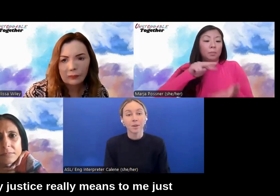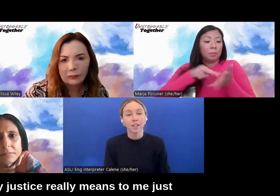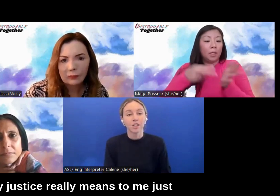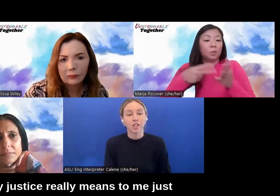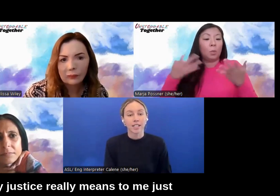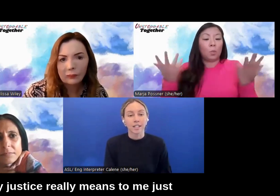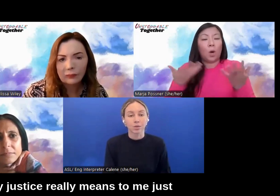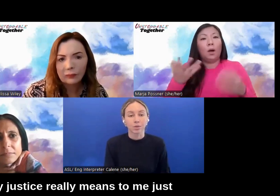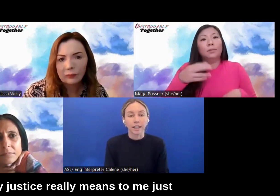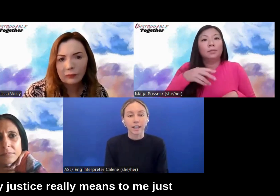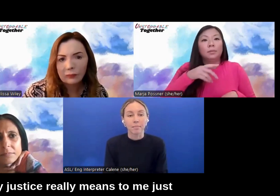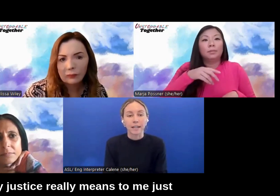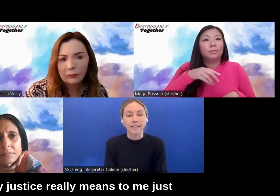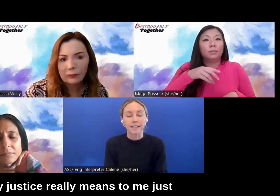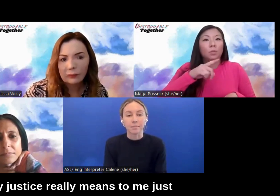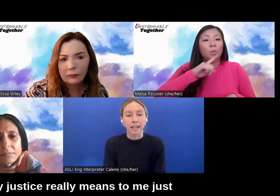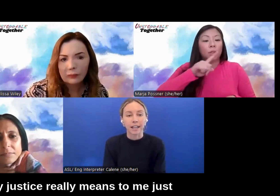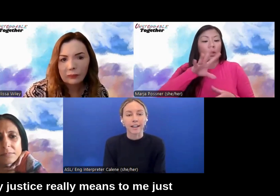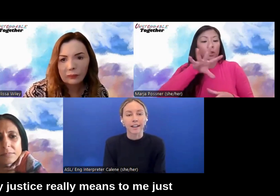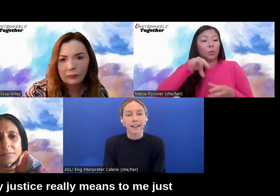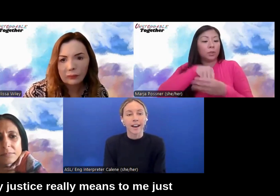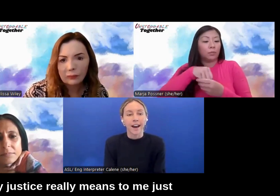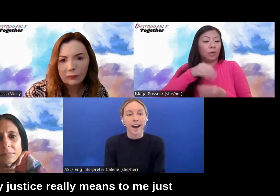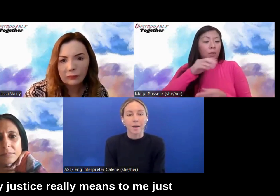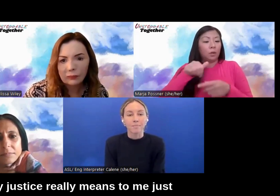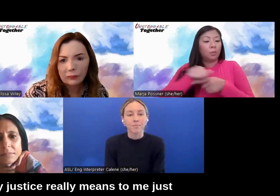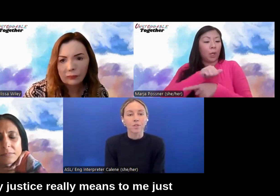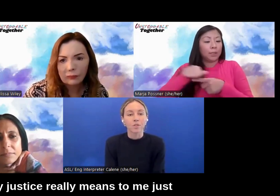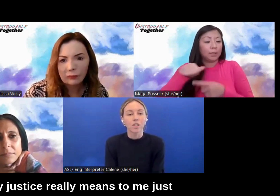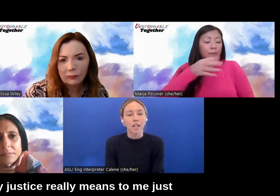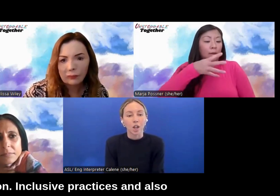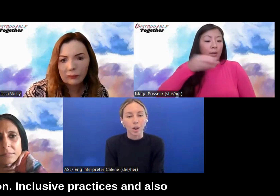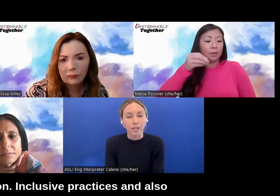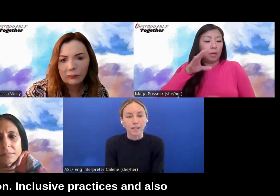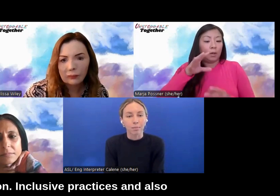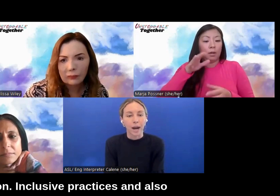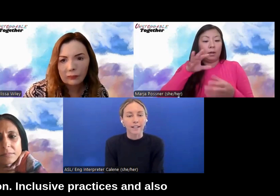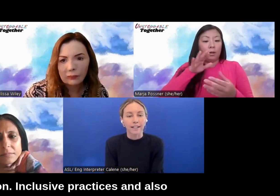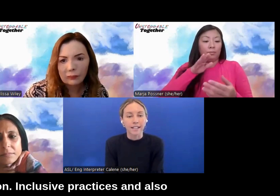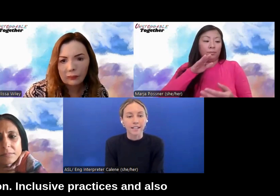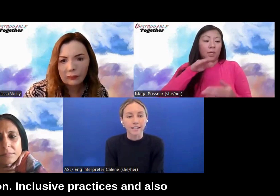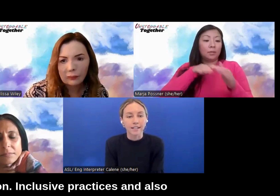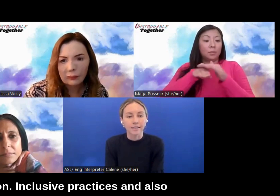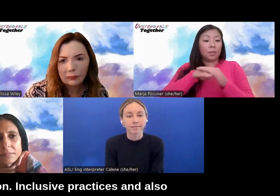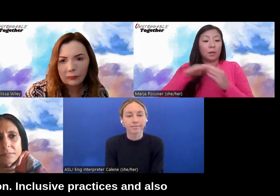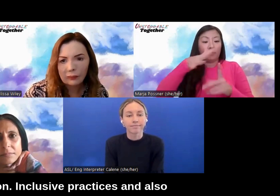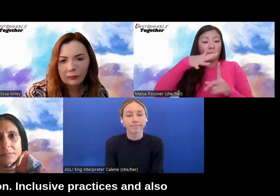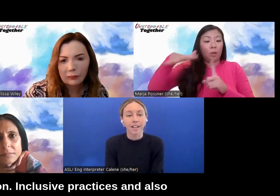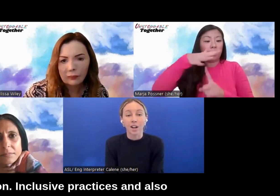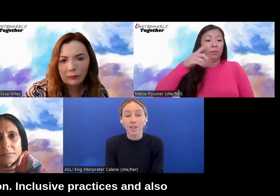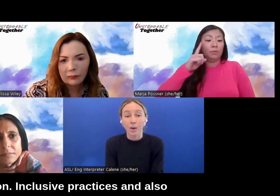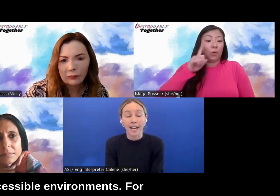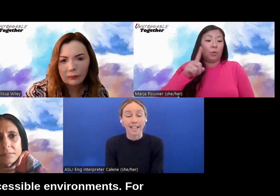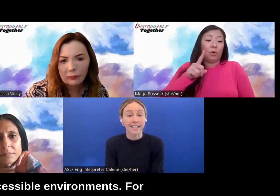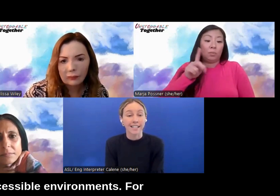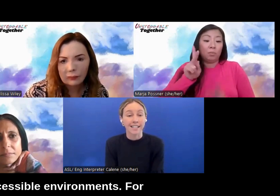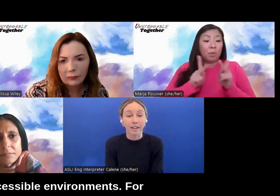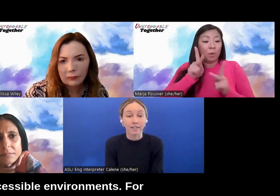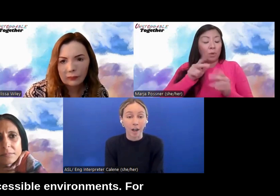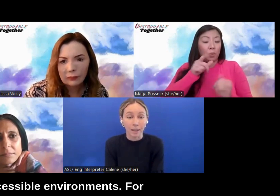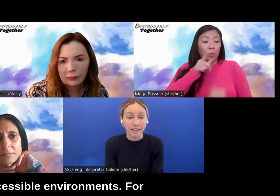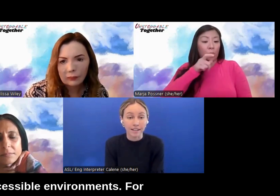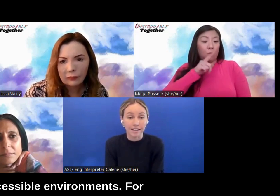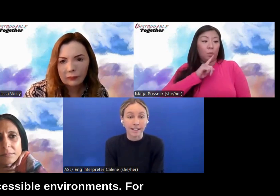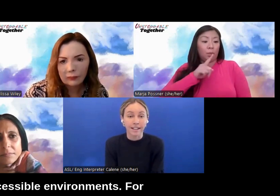Yeah, disability justice really means to me just inclusive practices and also